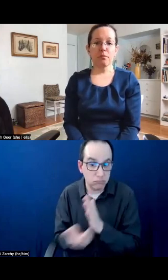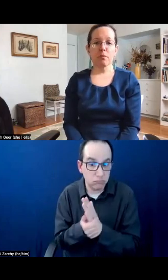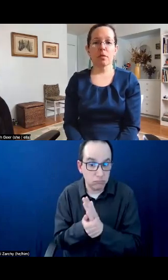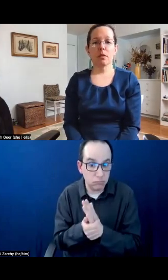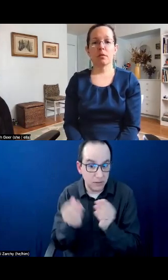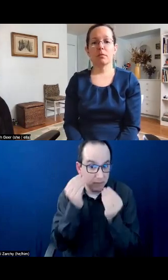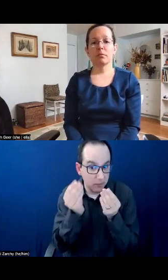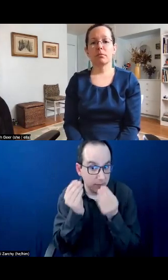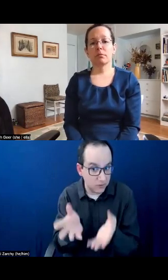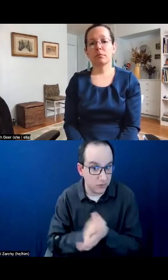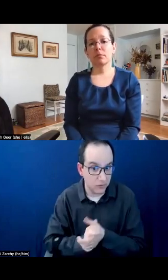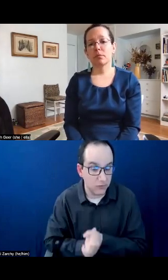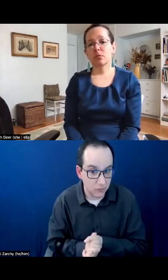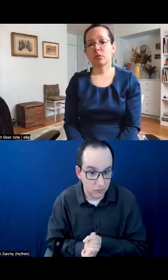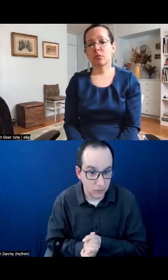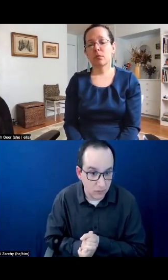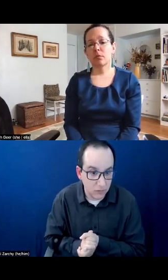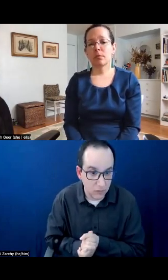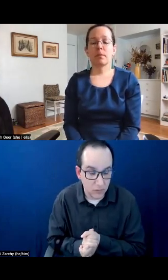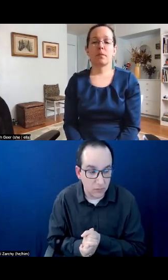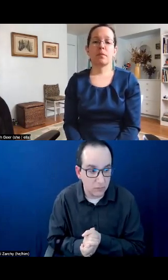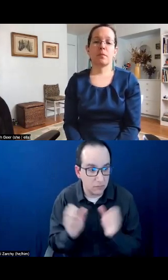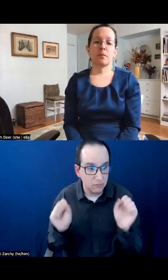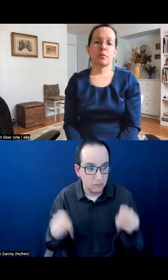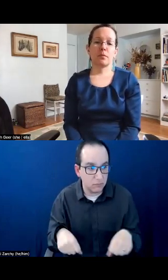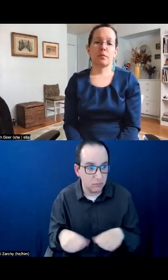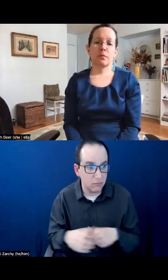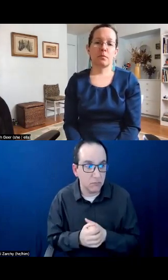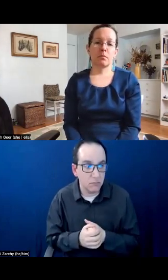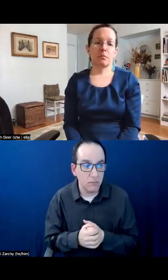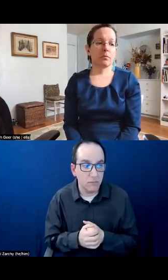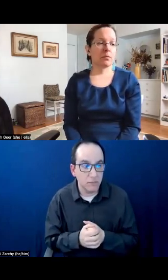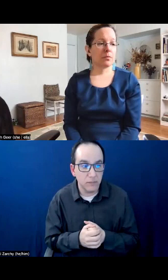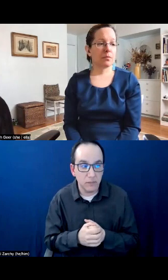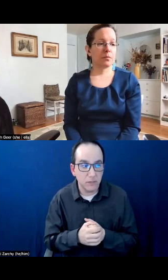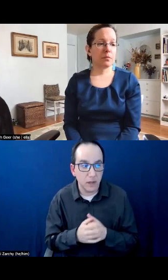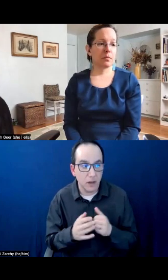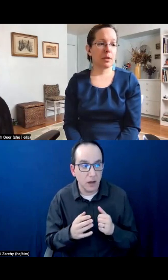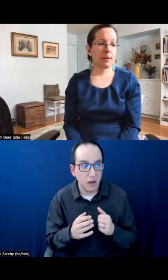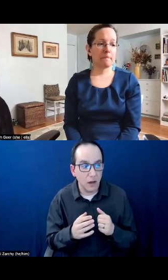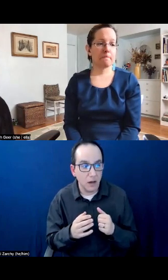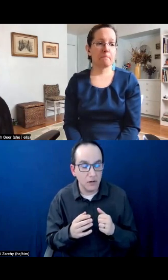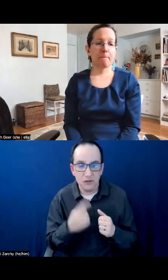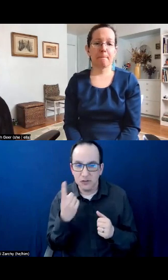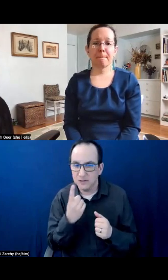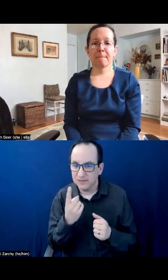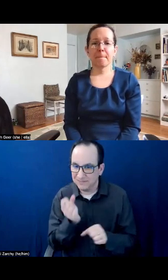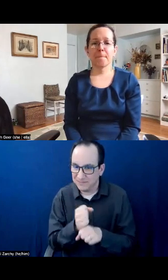If you are using this for supplemental information, that is a good additive.